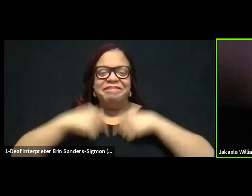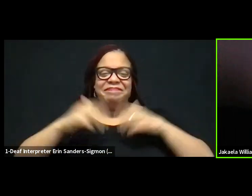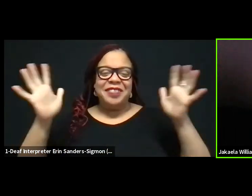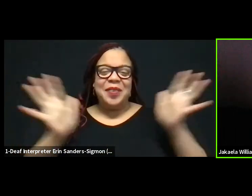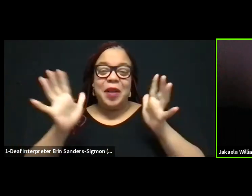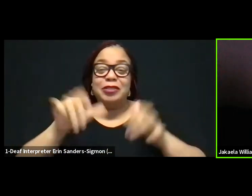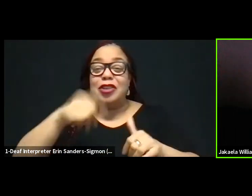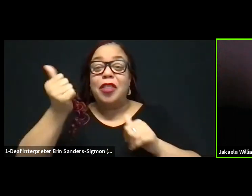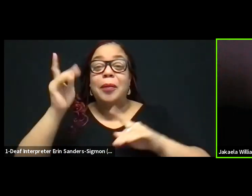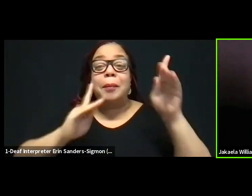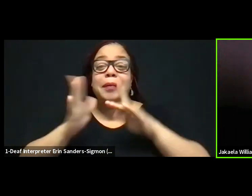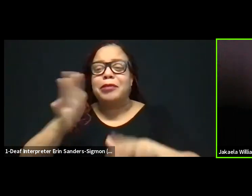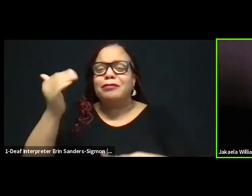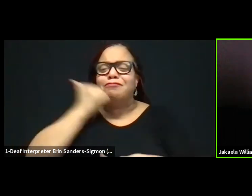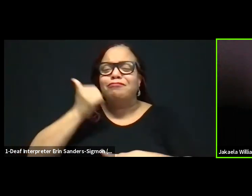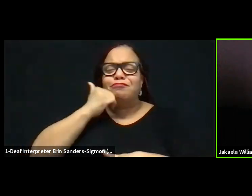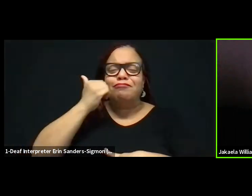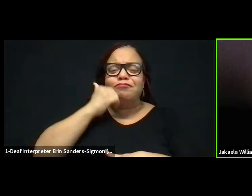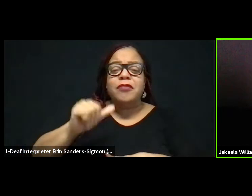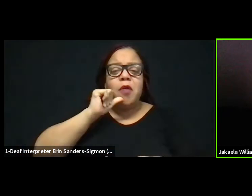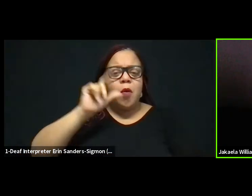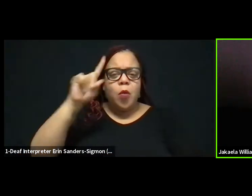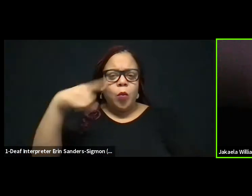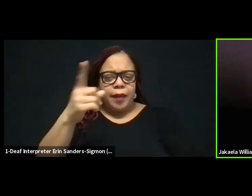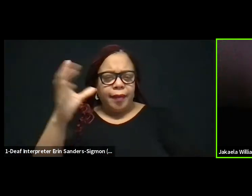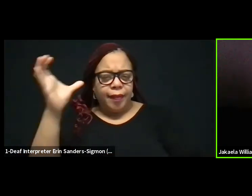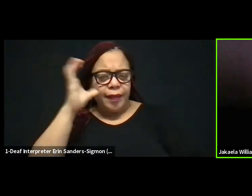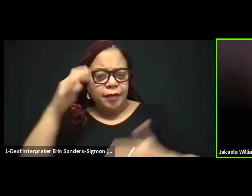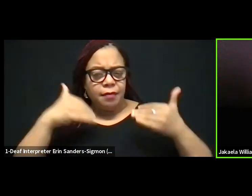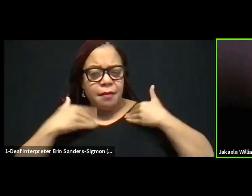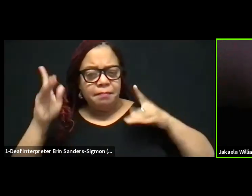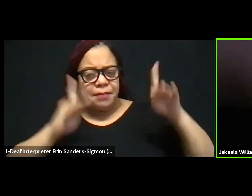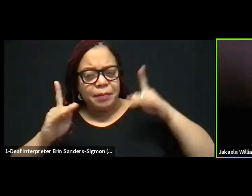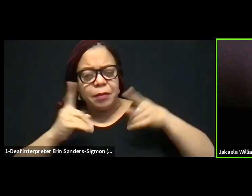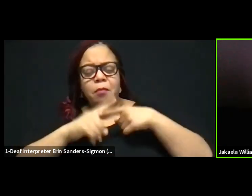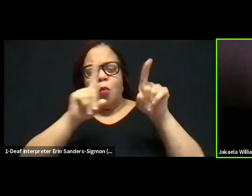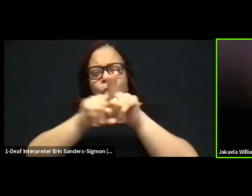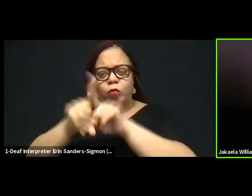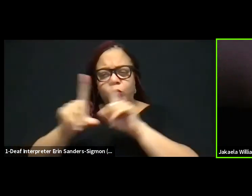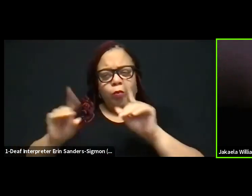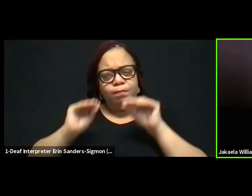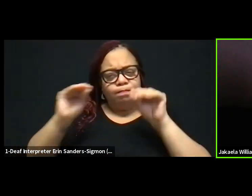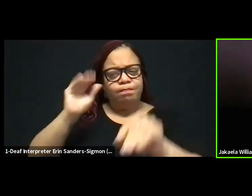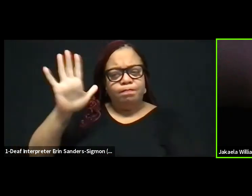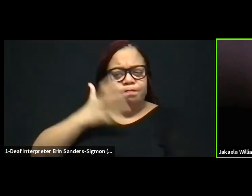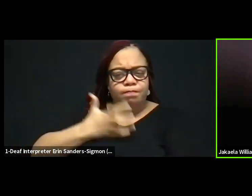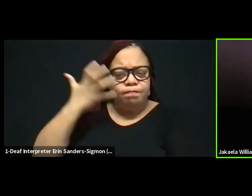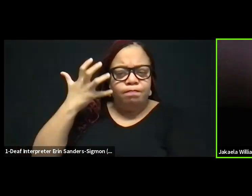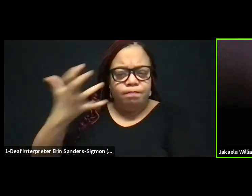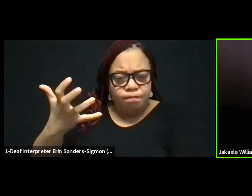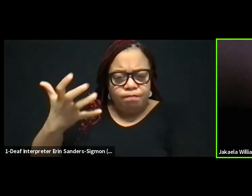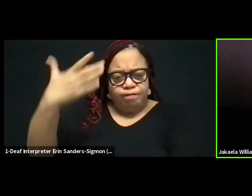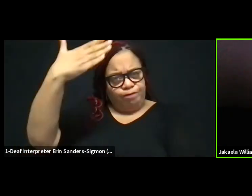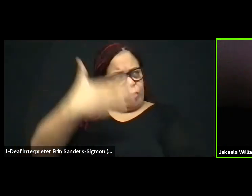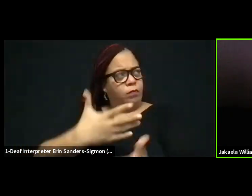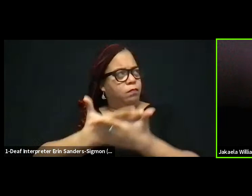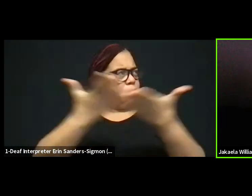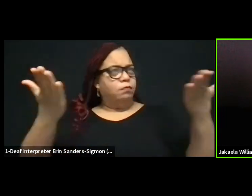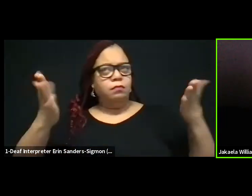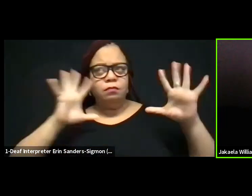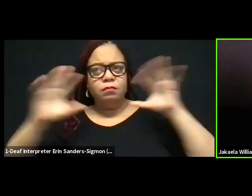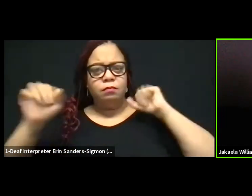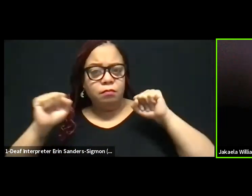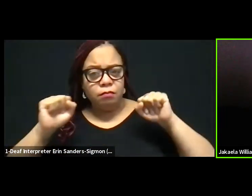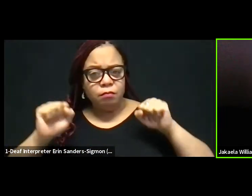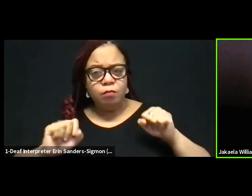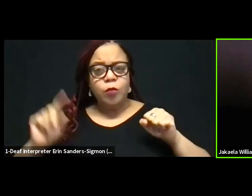to talking about prison abolition. For that reason, my reasoning for that is because I truly believe and feel that